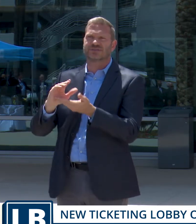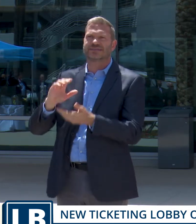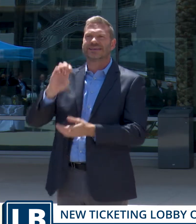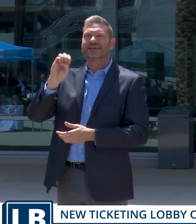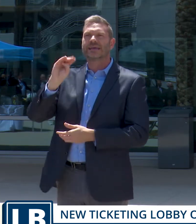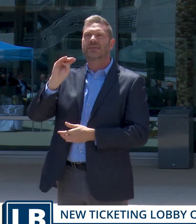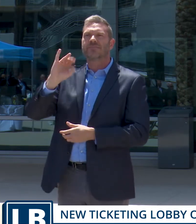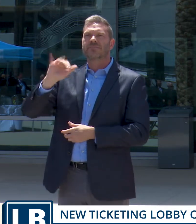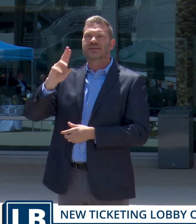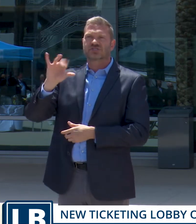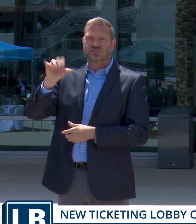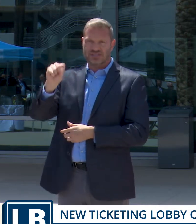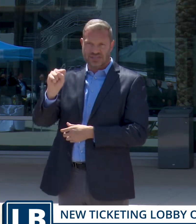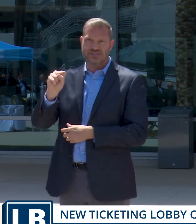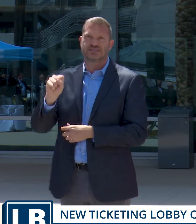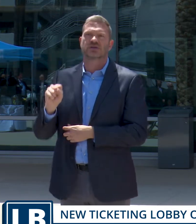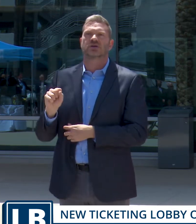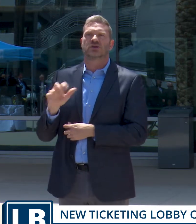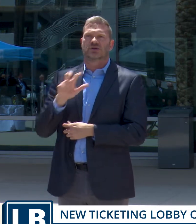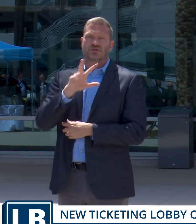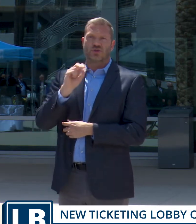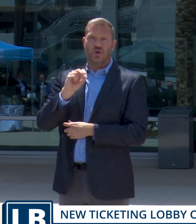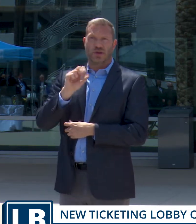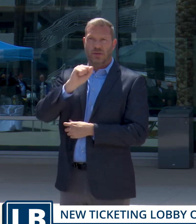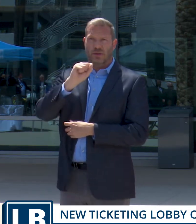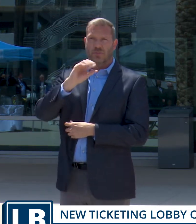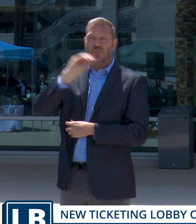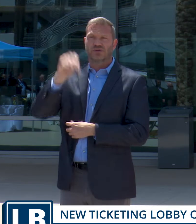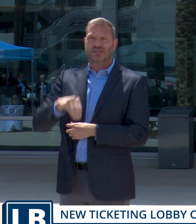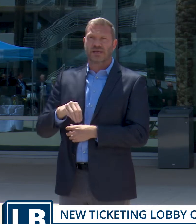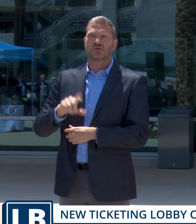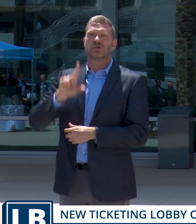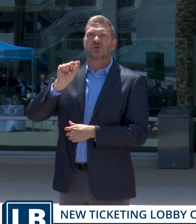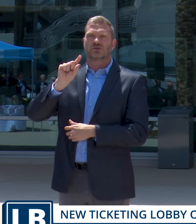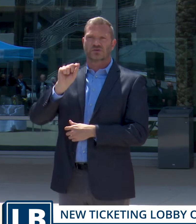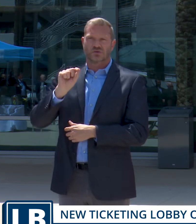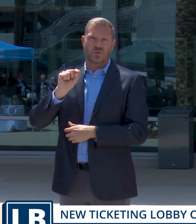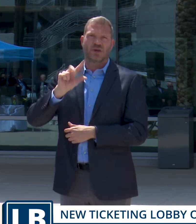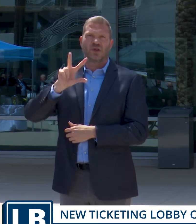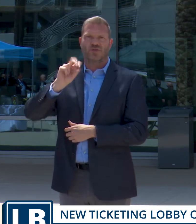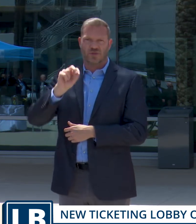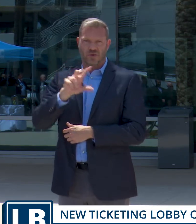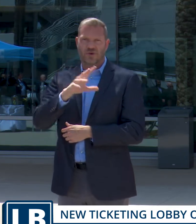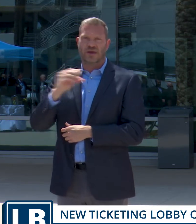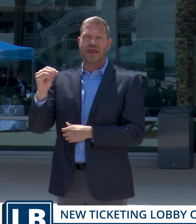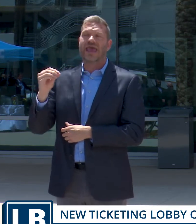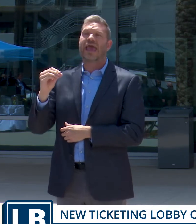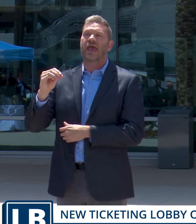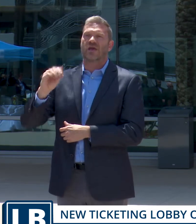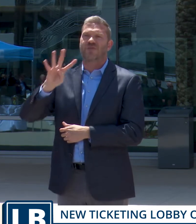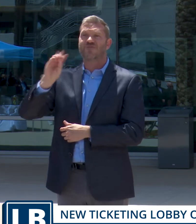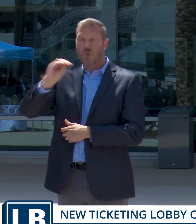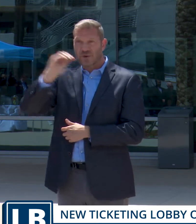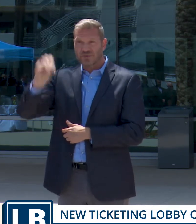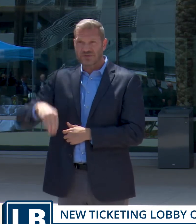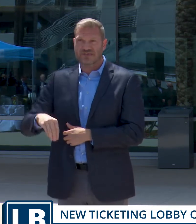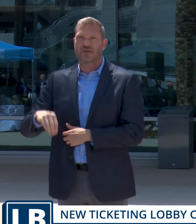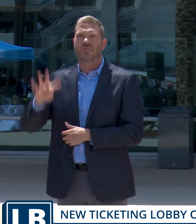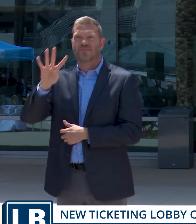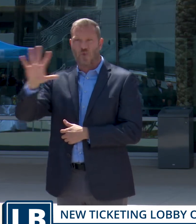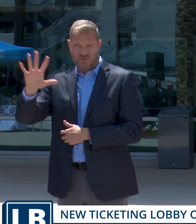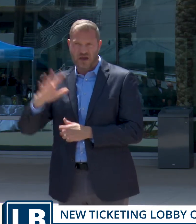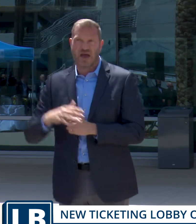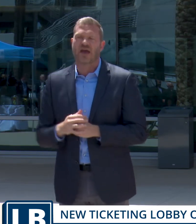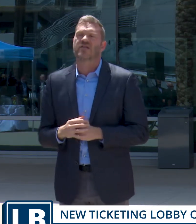2025 and 40% by 2030, also puts our airport on track to really taking on our climate challenges and